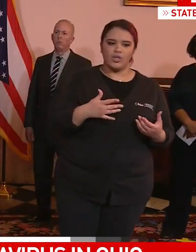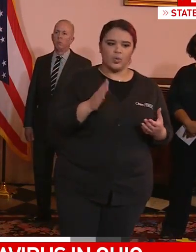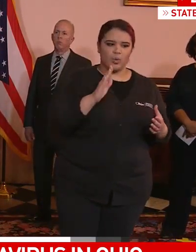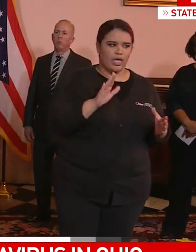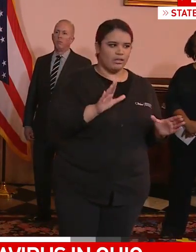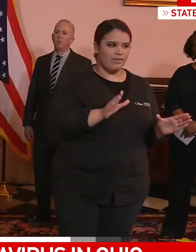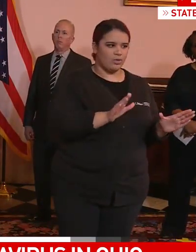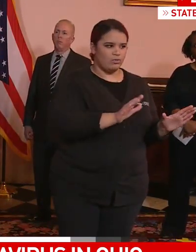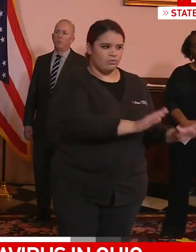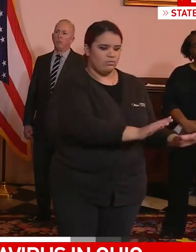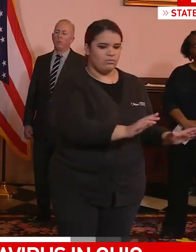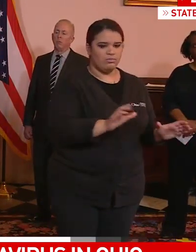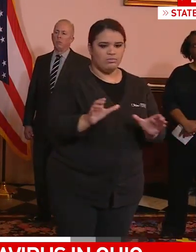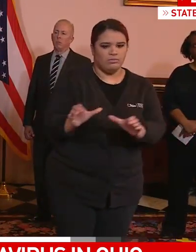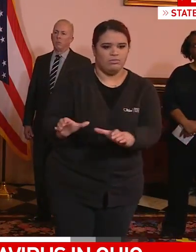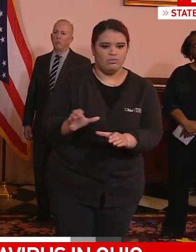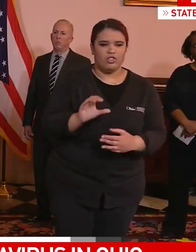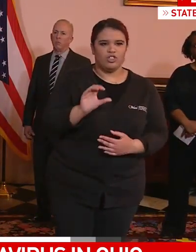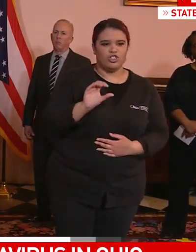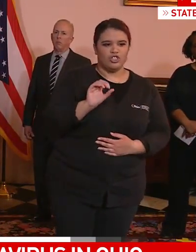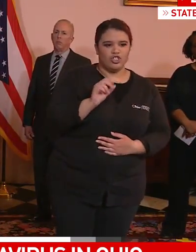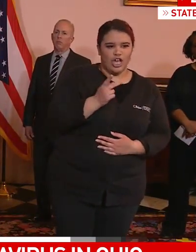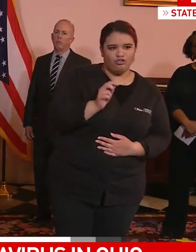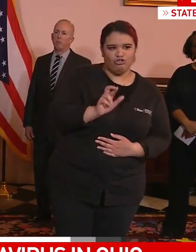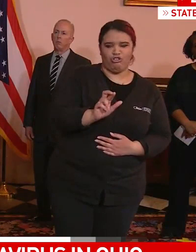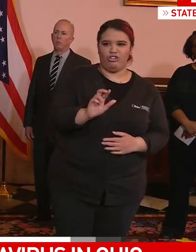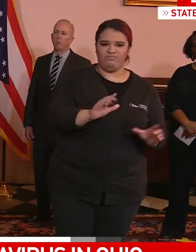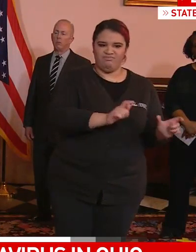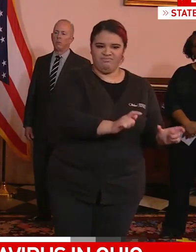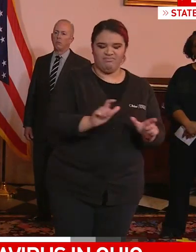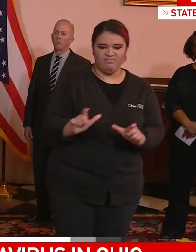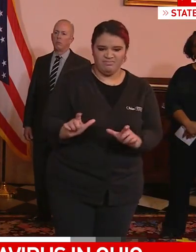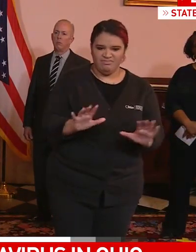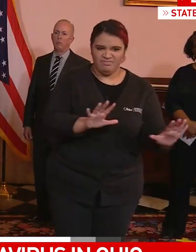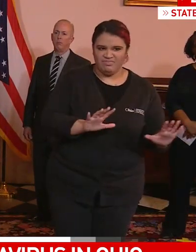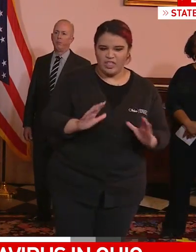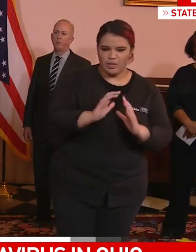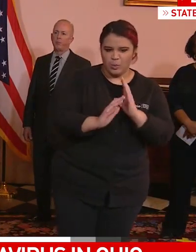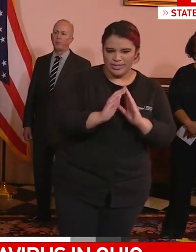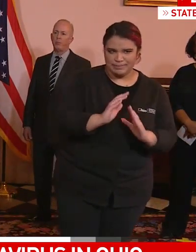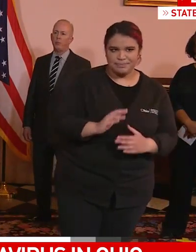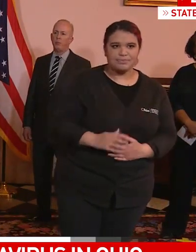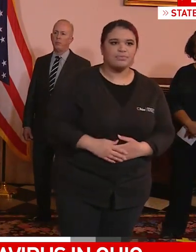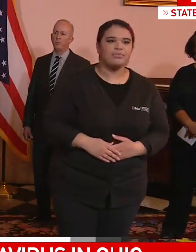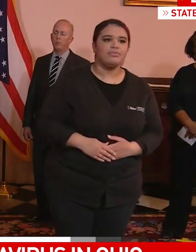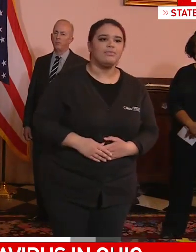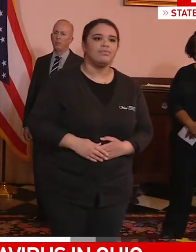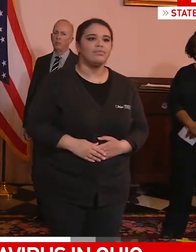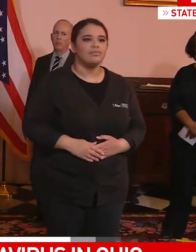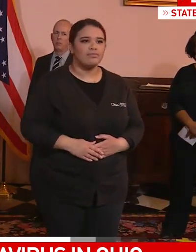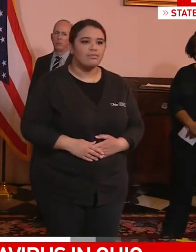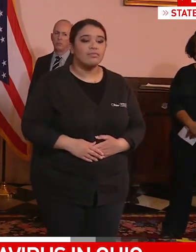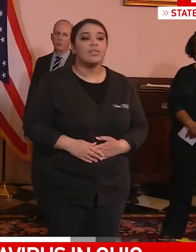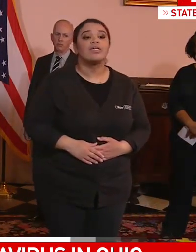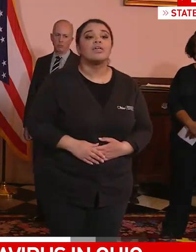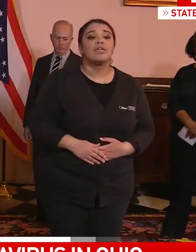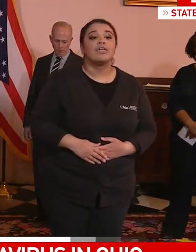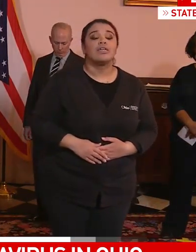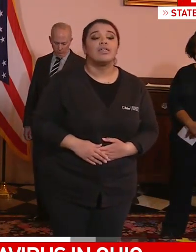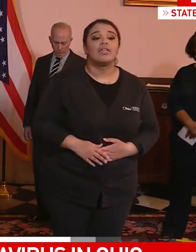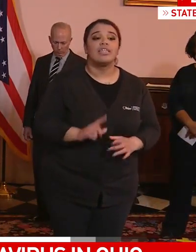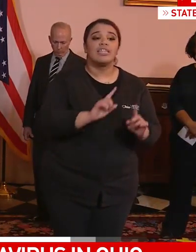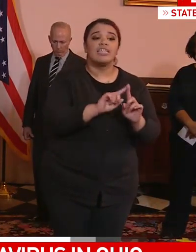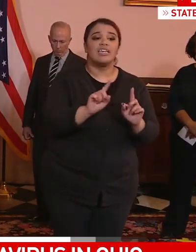Thank you so much for that question, Kevin. It will be a very complicated set of factors. In